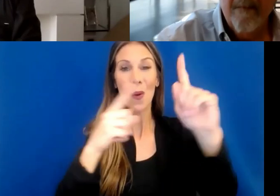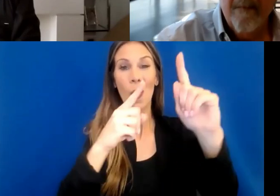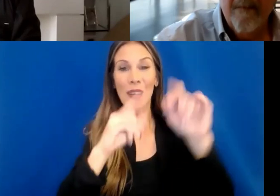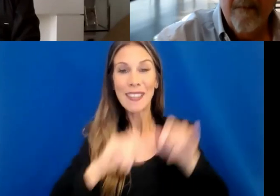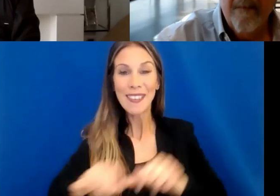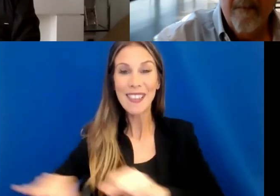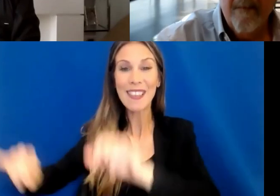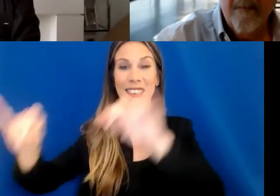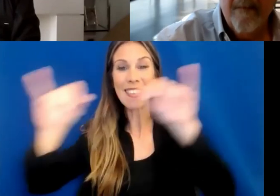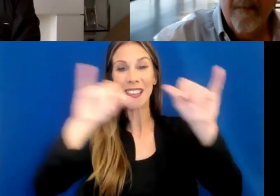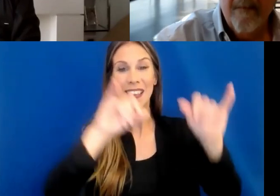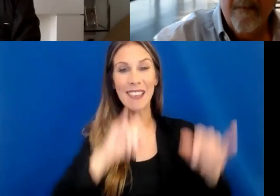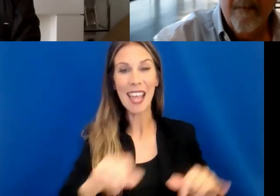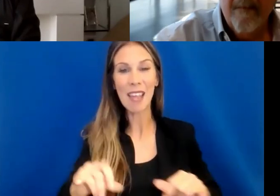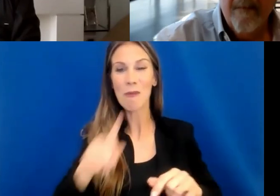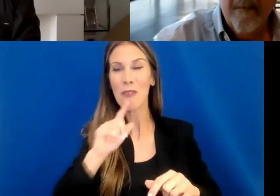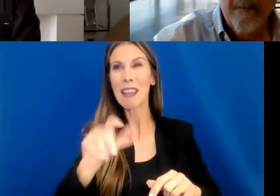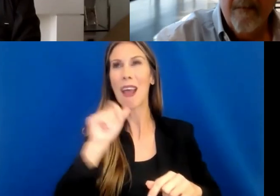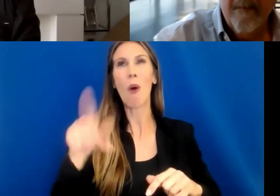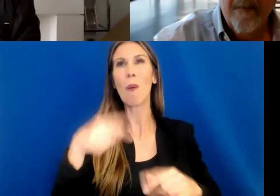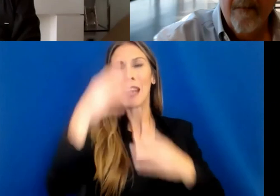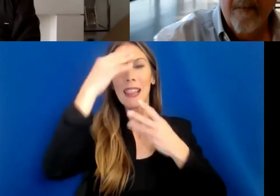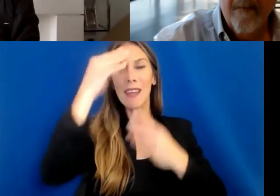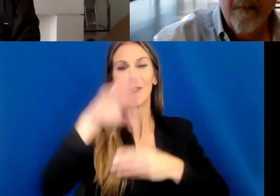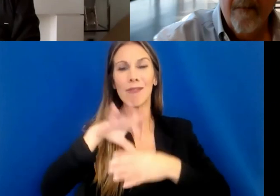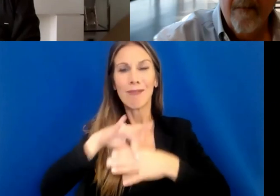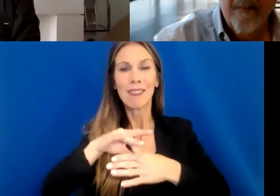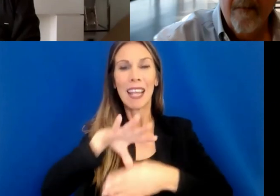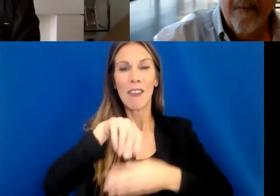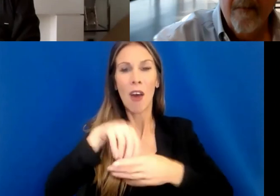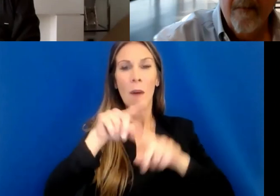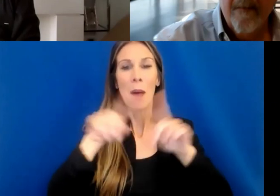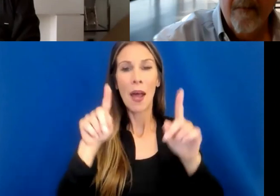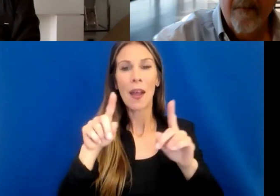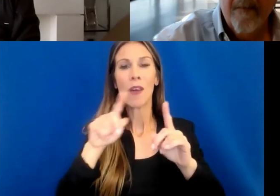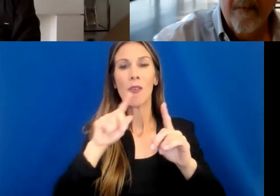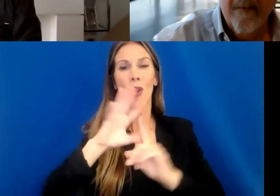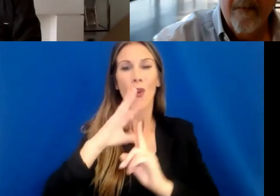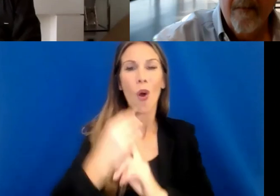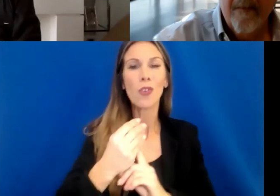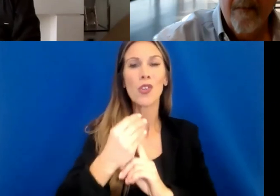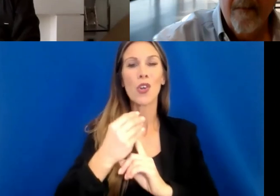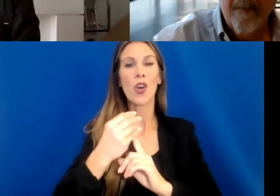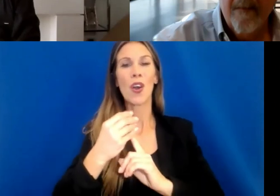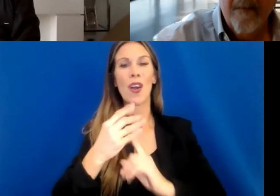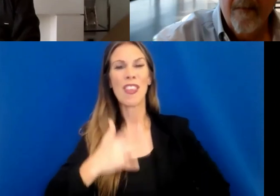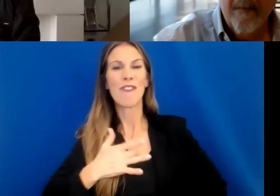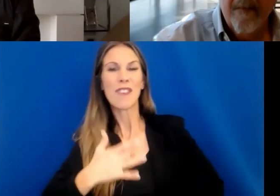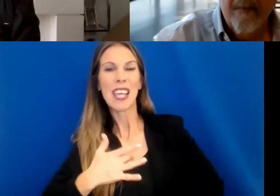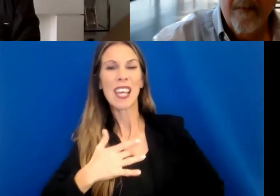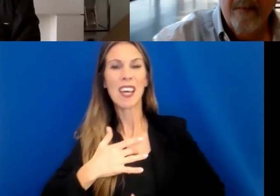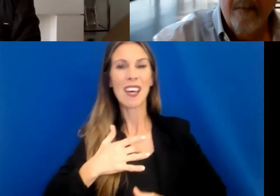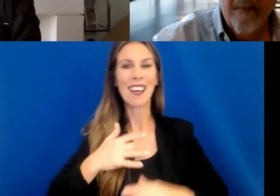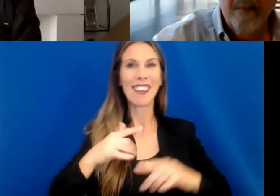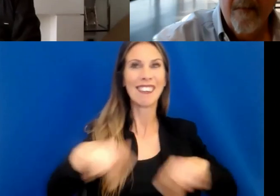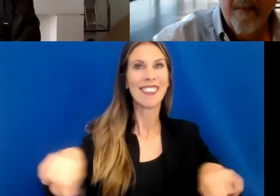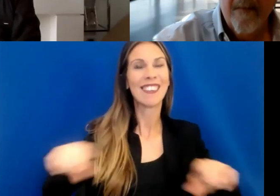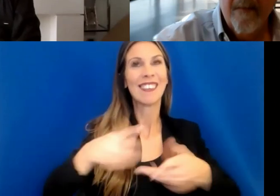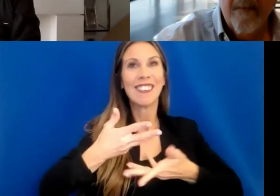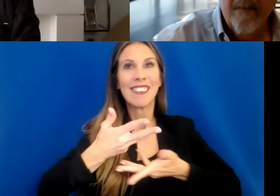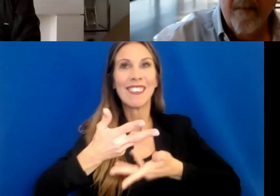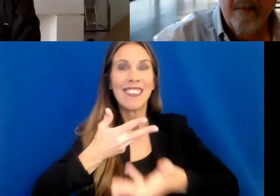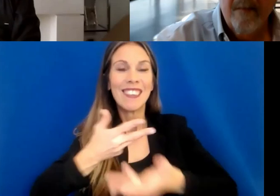of substance, but as a matter of culture and climate. And one of the best parts of being your